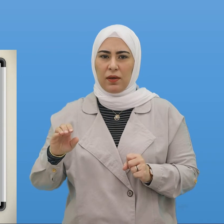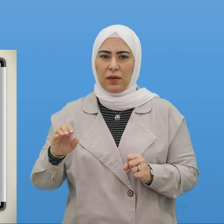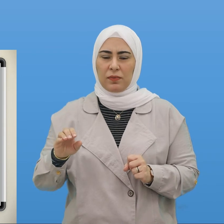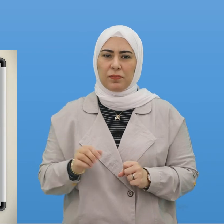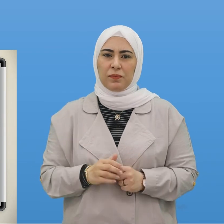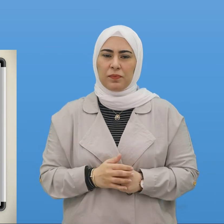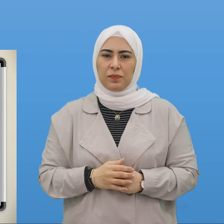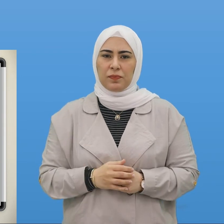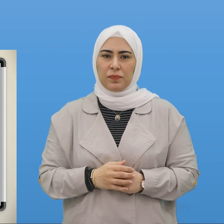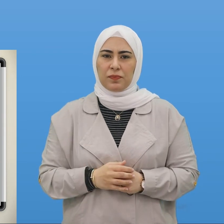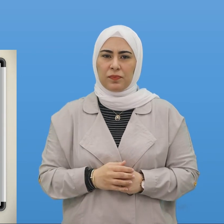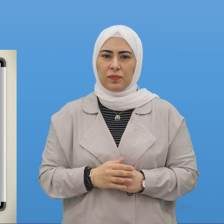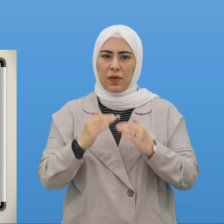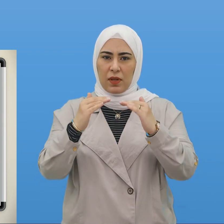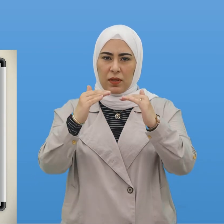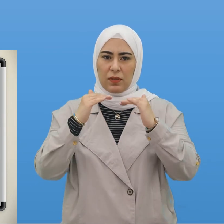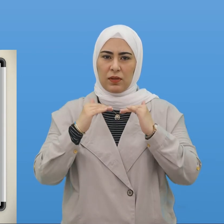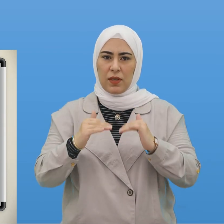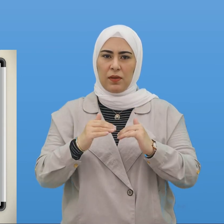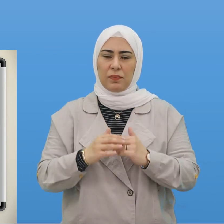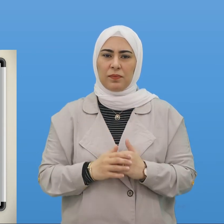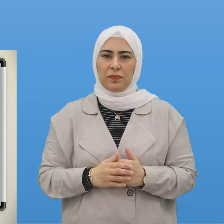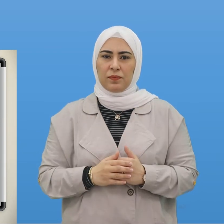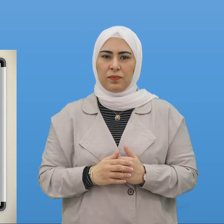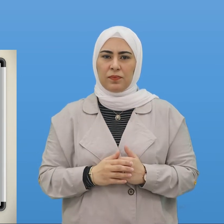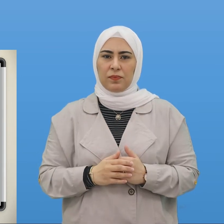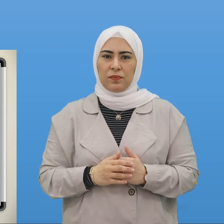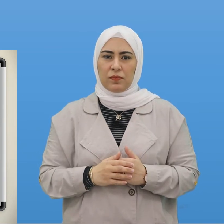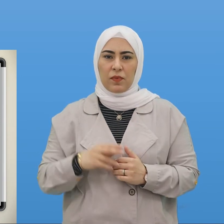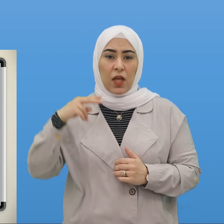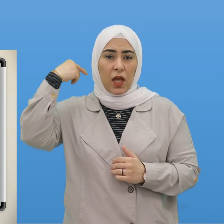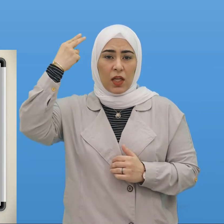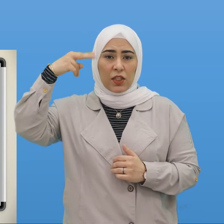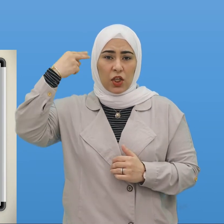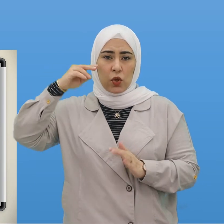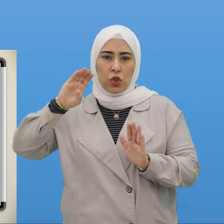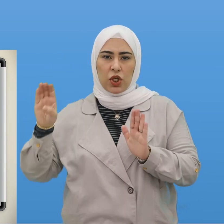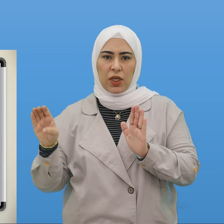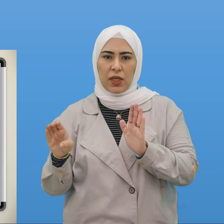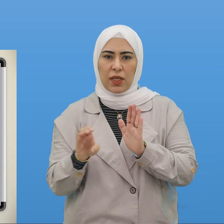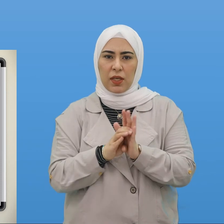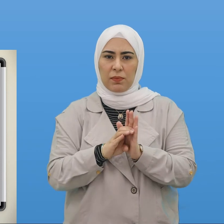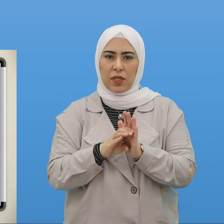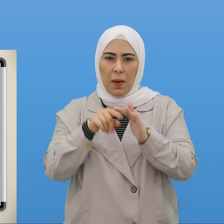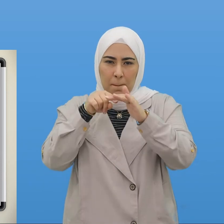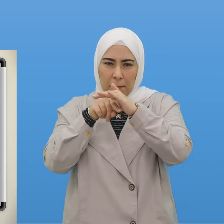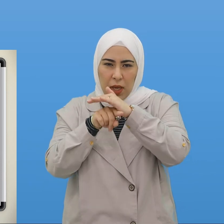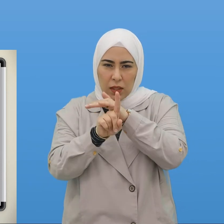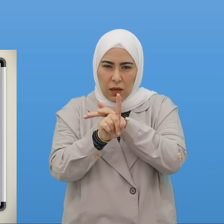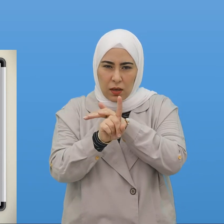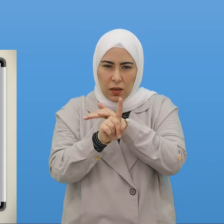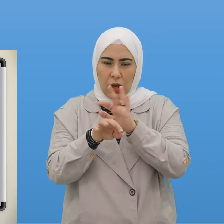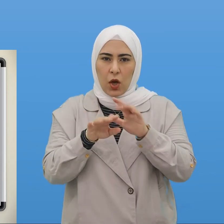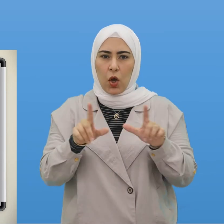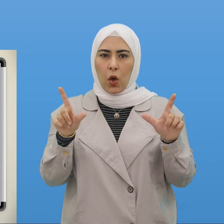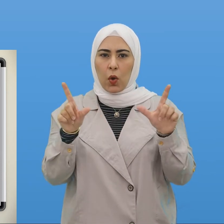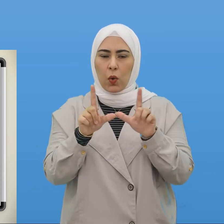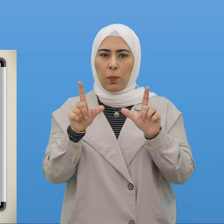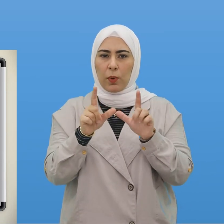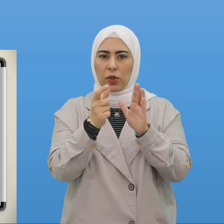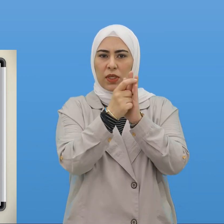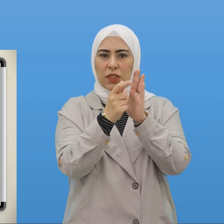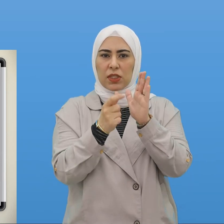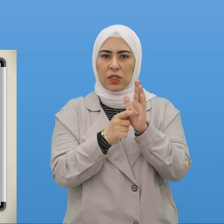words. Second thing might be, technological criminals may get into computer systems to find out